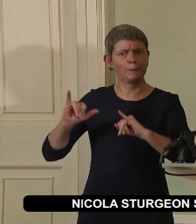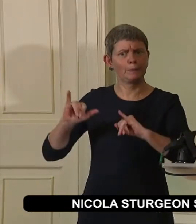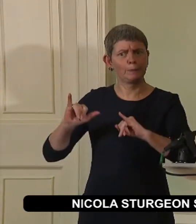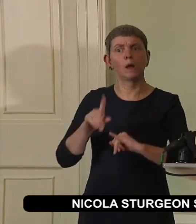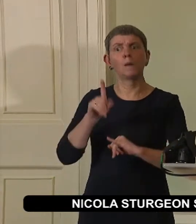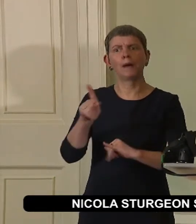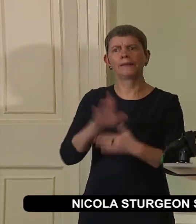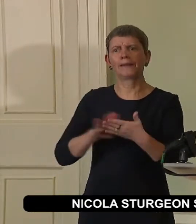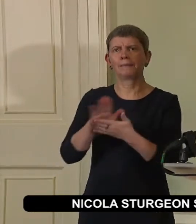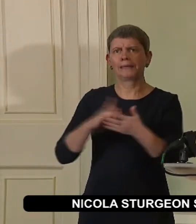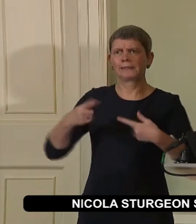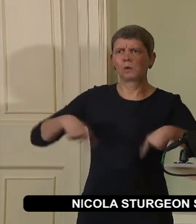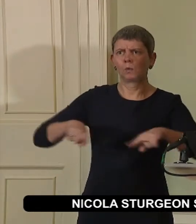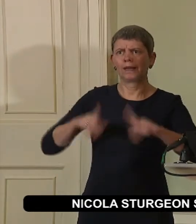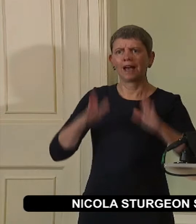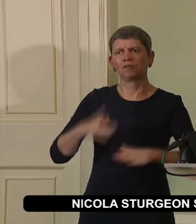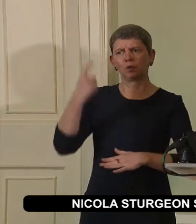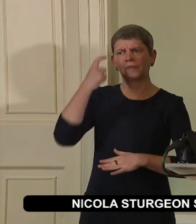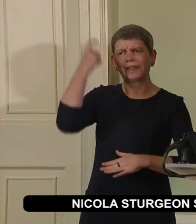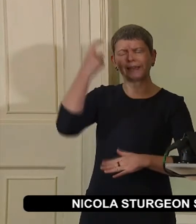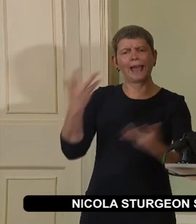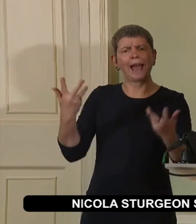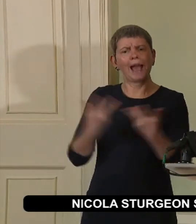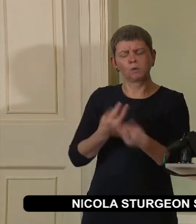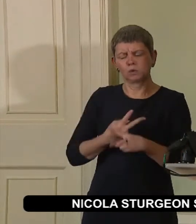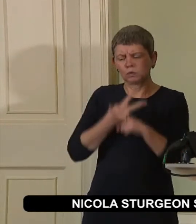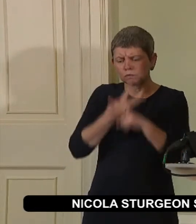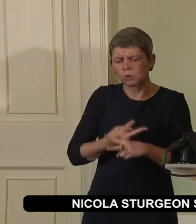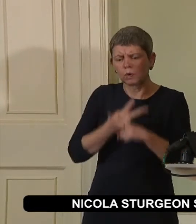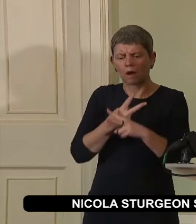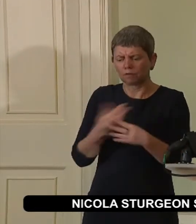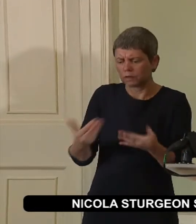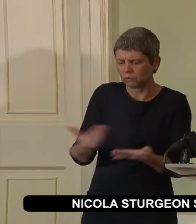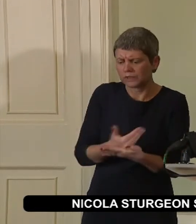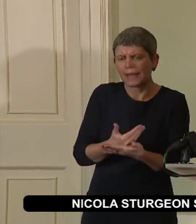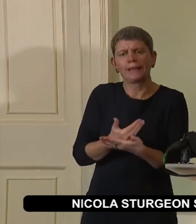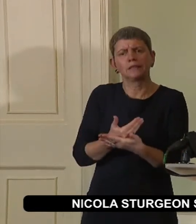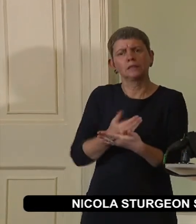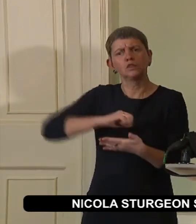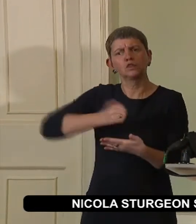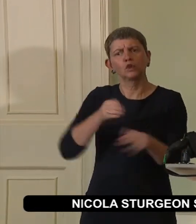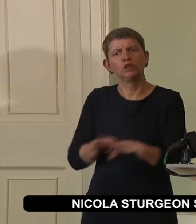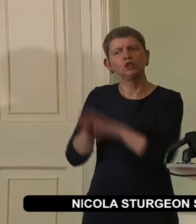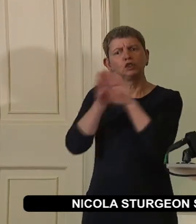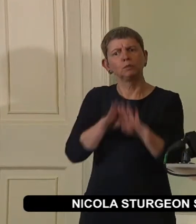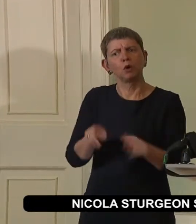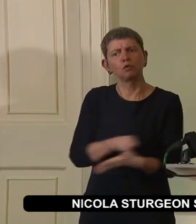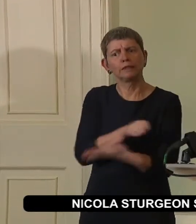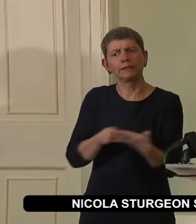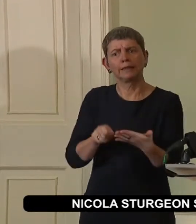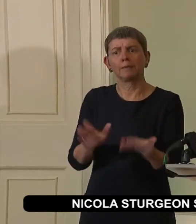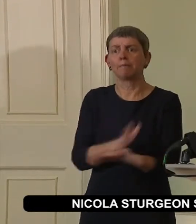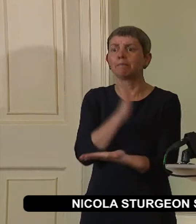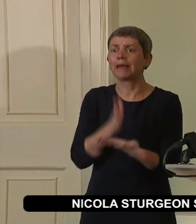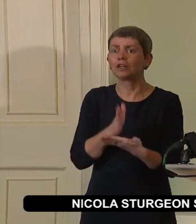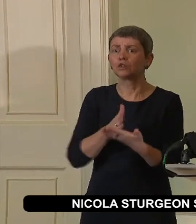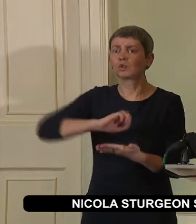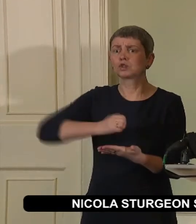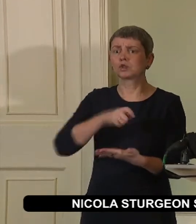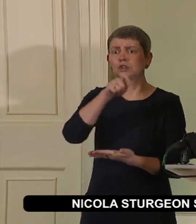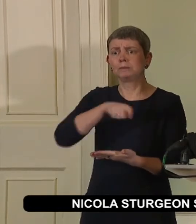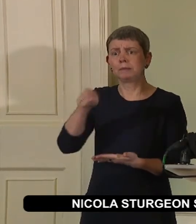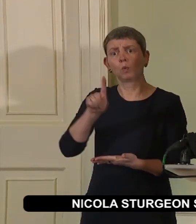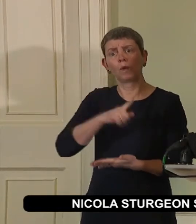to decide how Scottish democracy will be protected and to ensure that the will of the Scottish people prevails. My preference